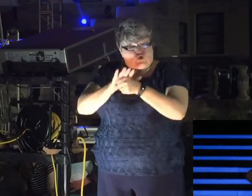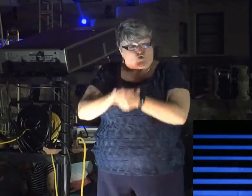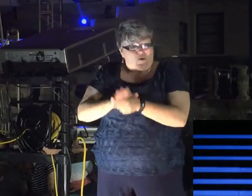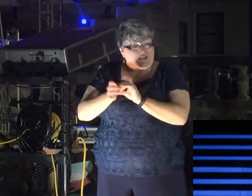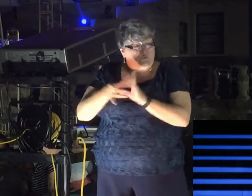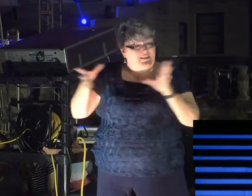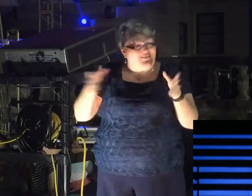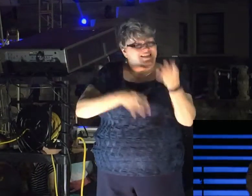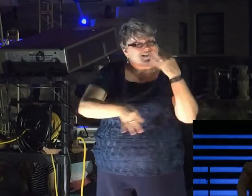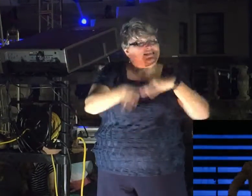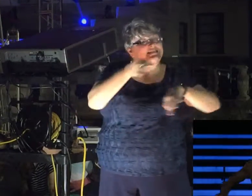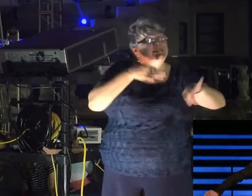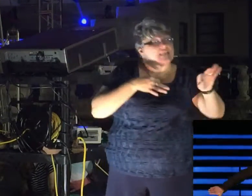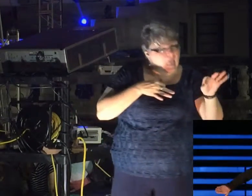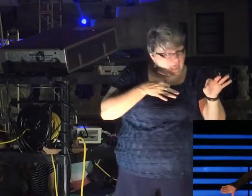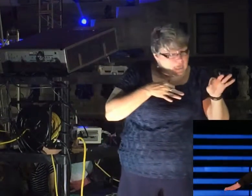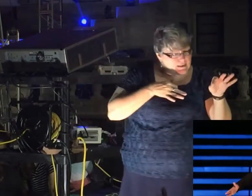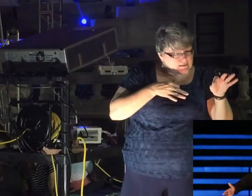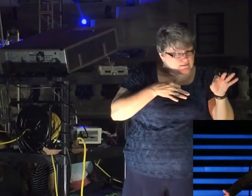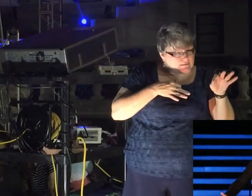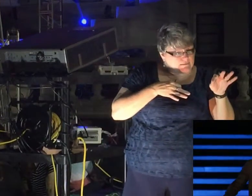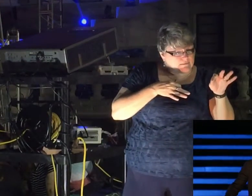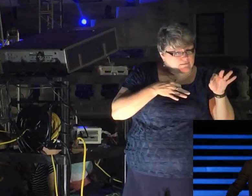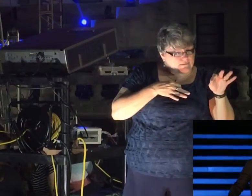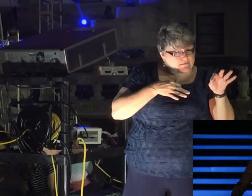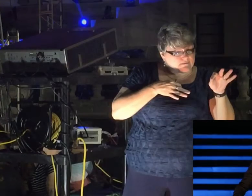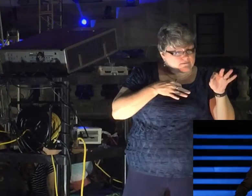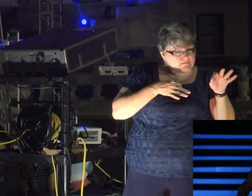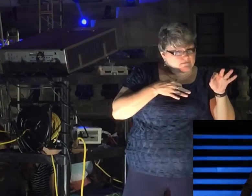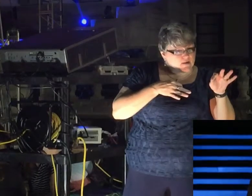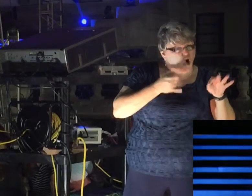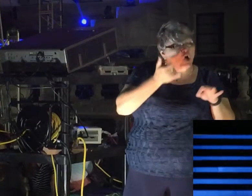of relieving stress, but putting in its place